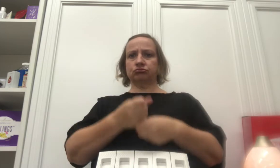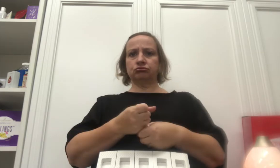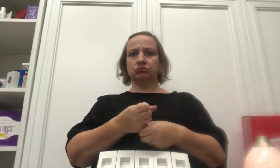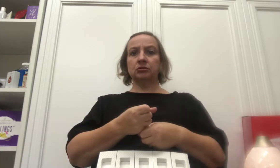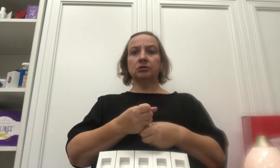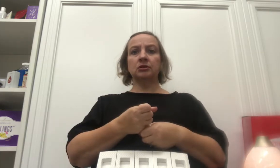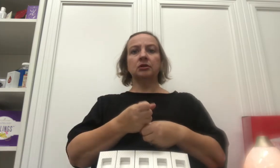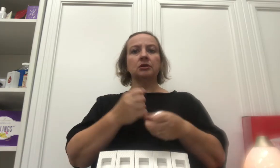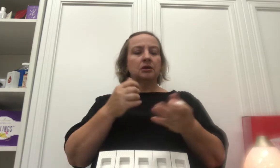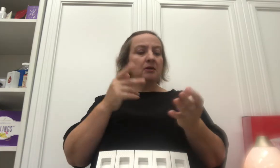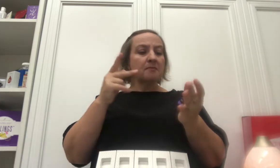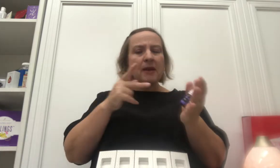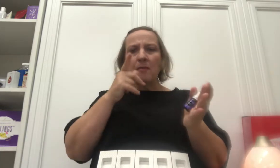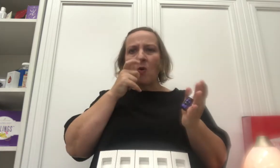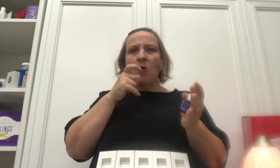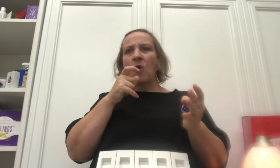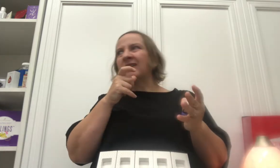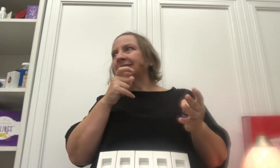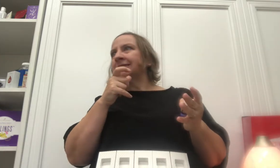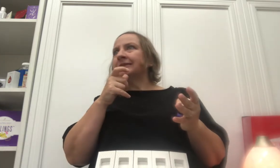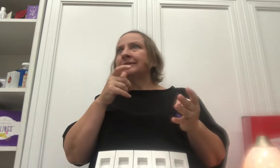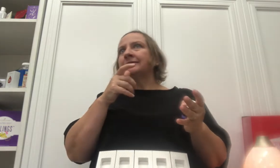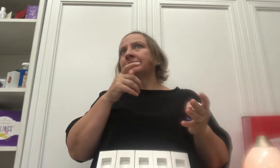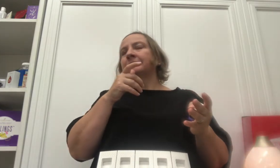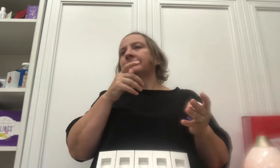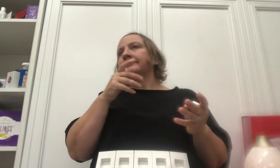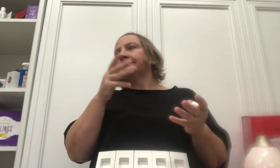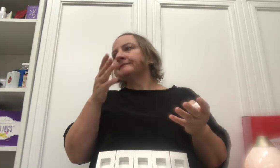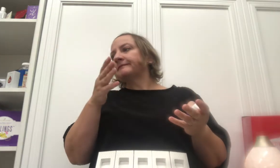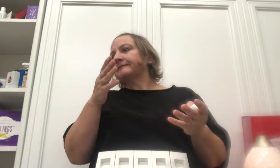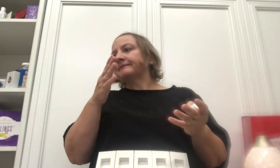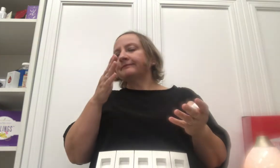It's going to give you confidence. Maybe people who